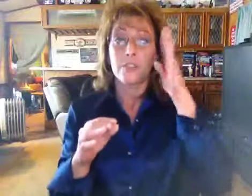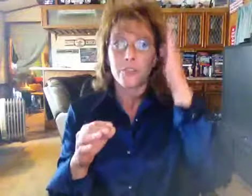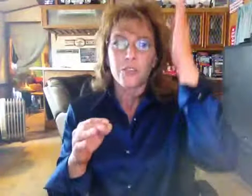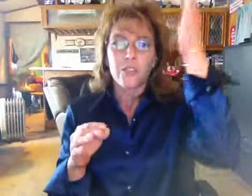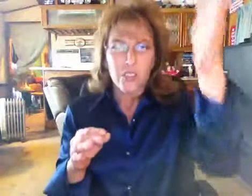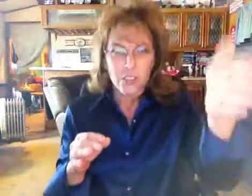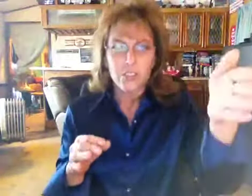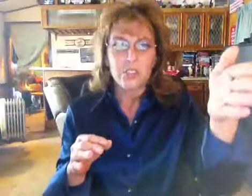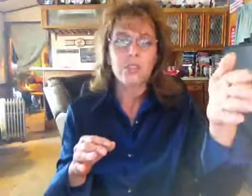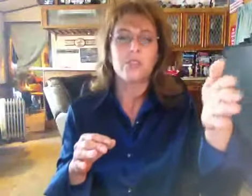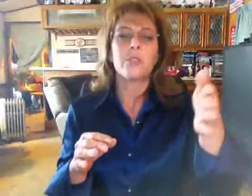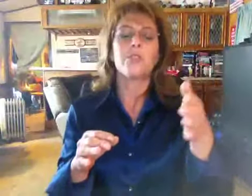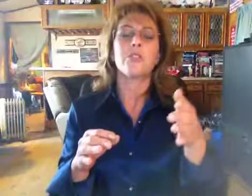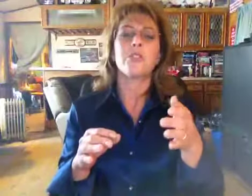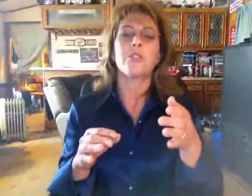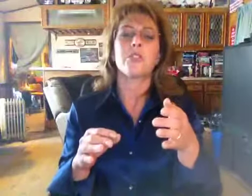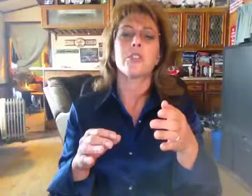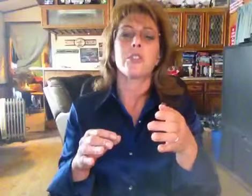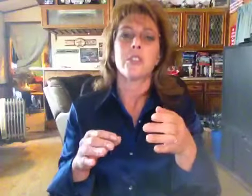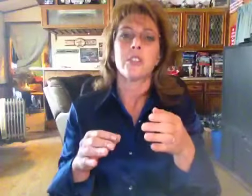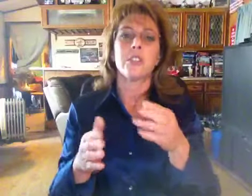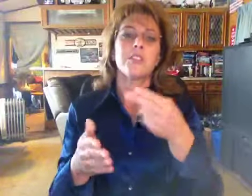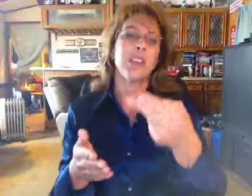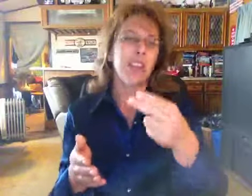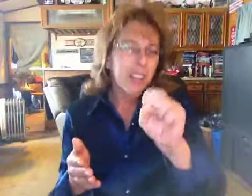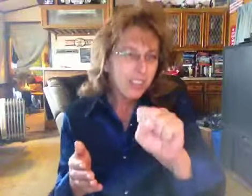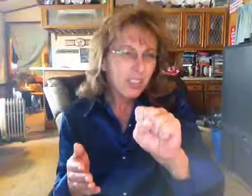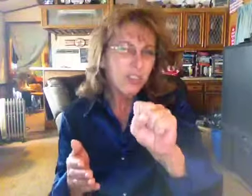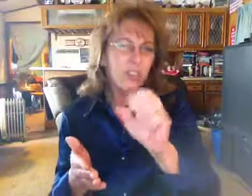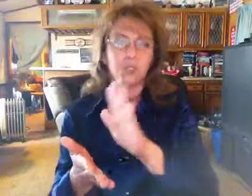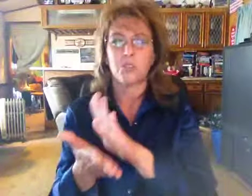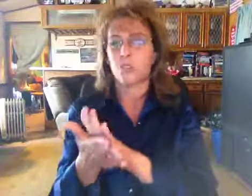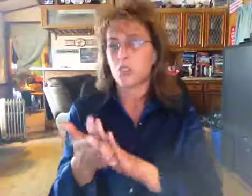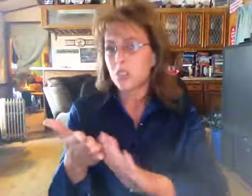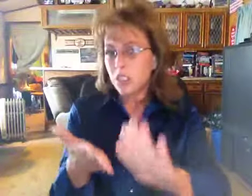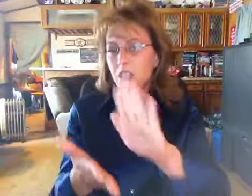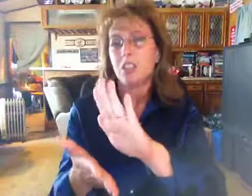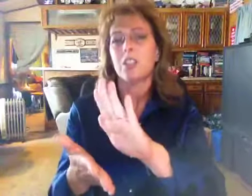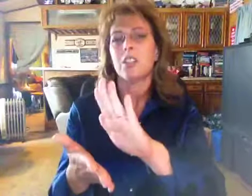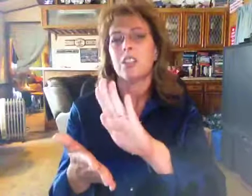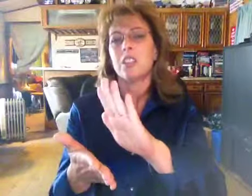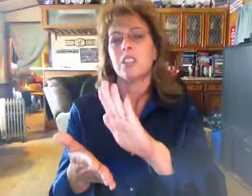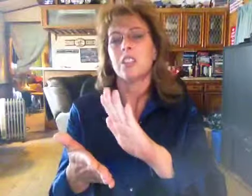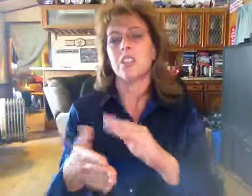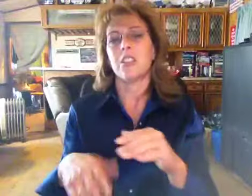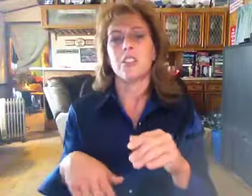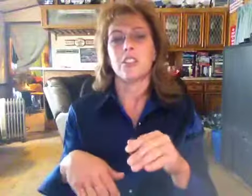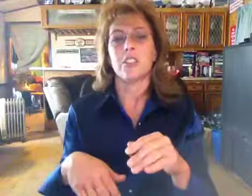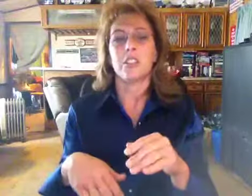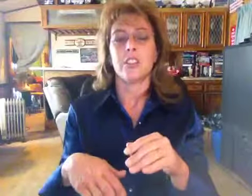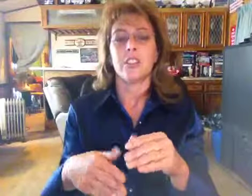more you learn about grammar, the more you're empowered about this command over language, the more you'll see your writing improve.